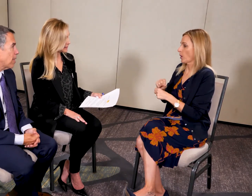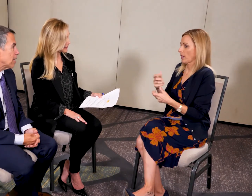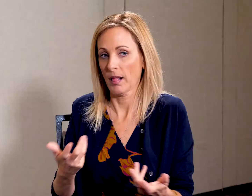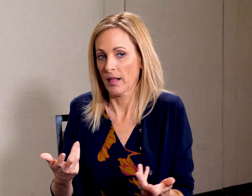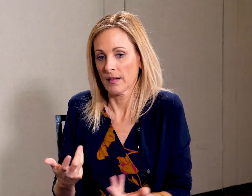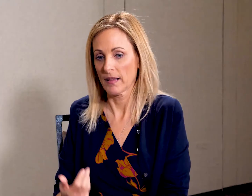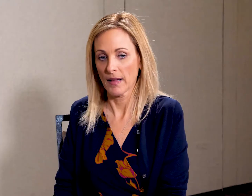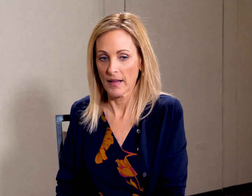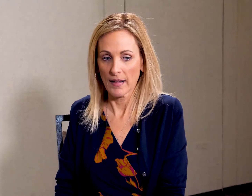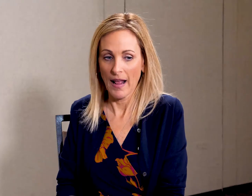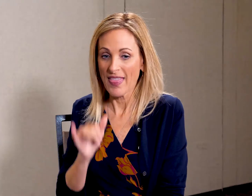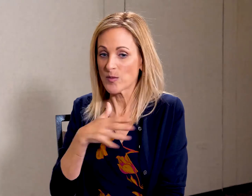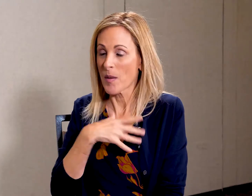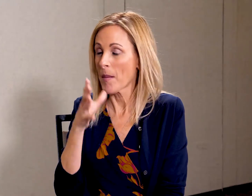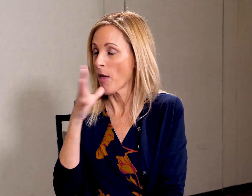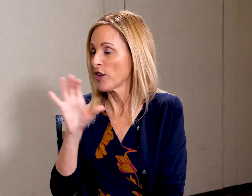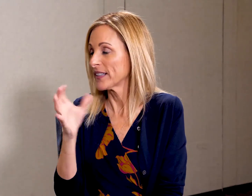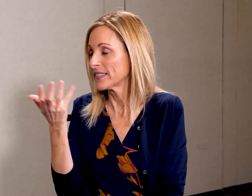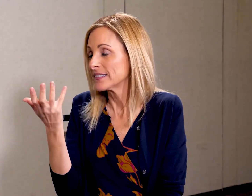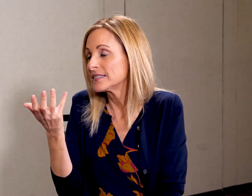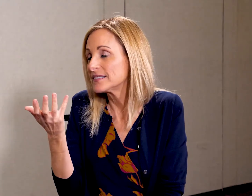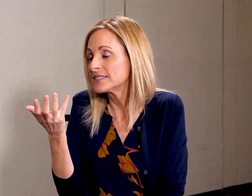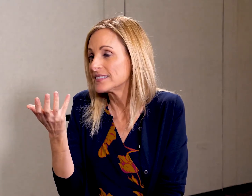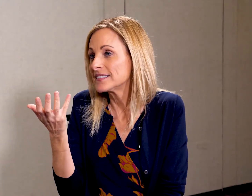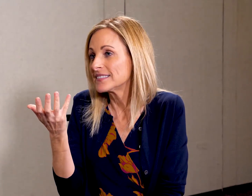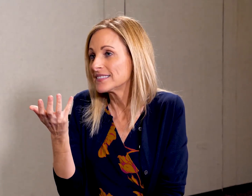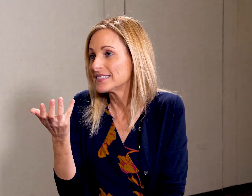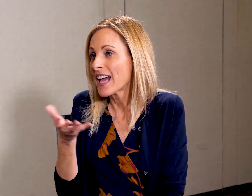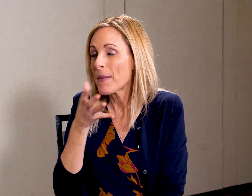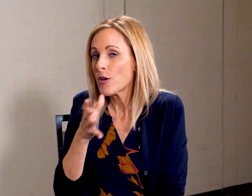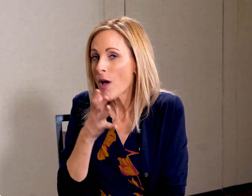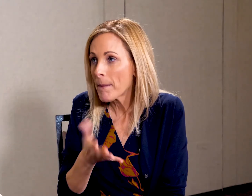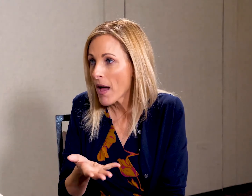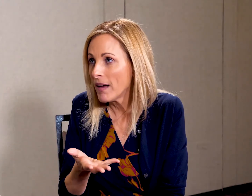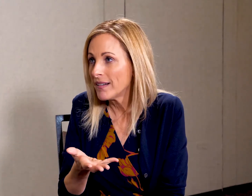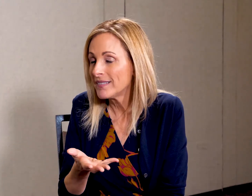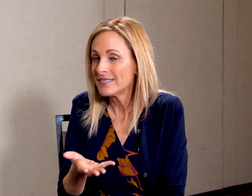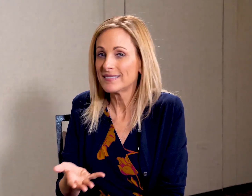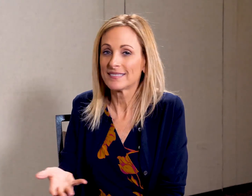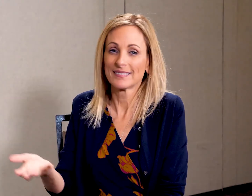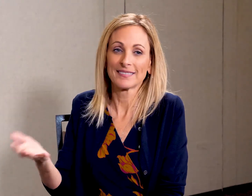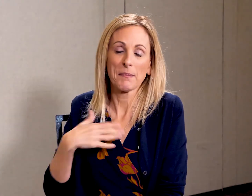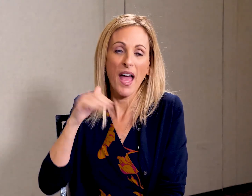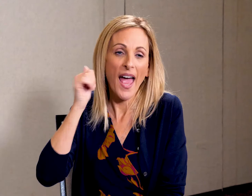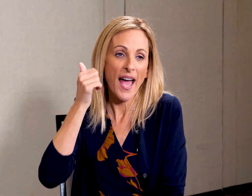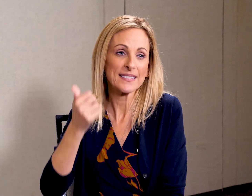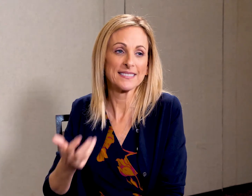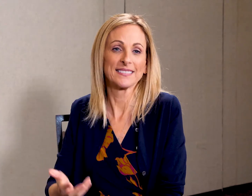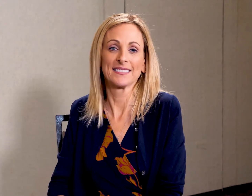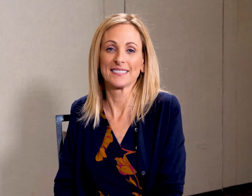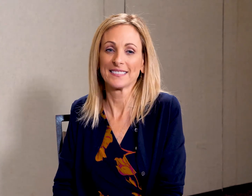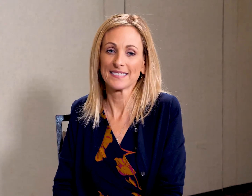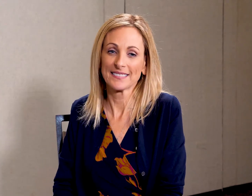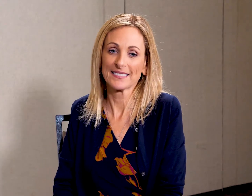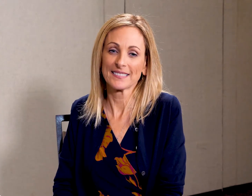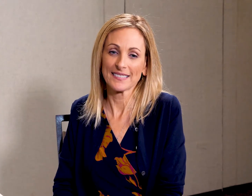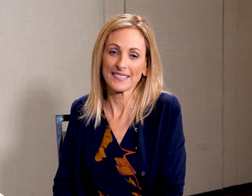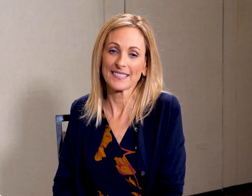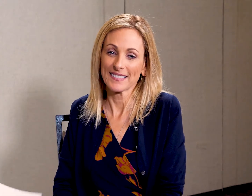that's just what we as women do. That's what my mother did. And my grandmother did. And my aunts. We're